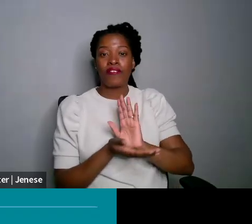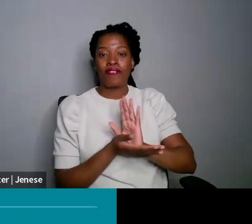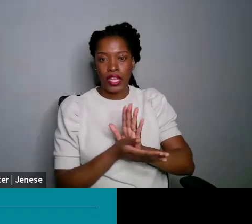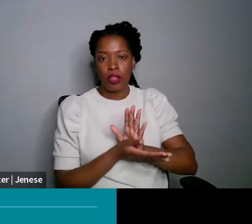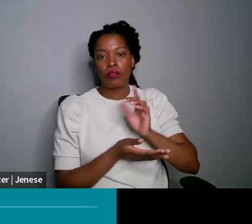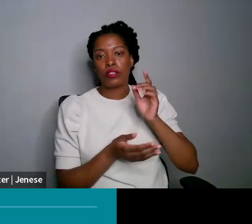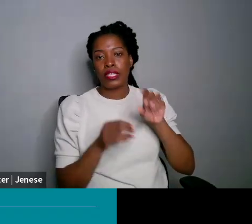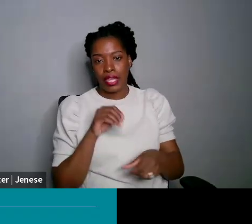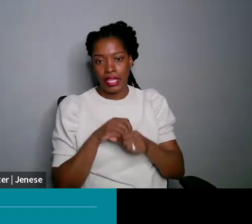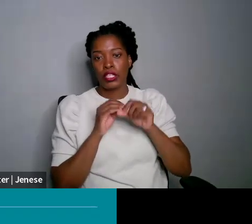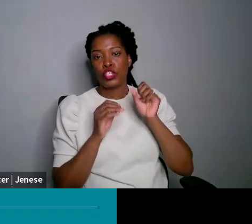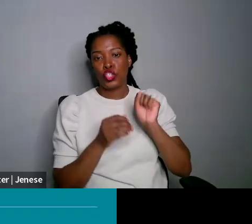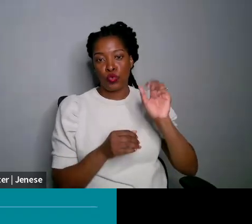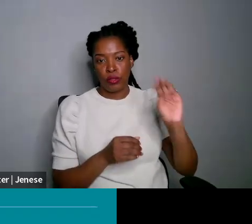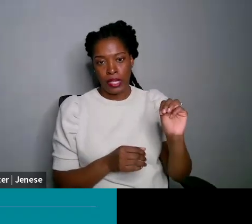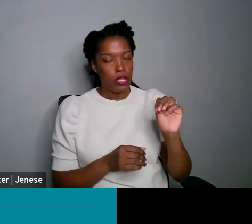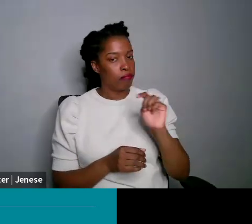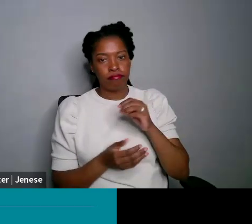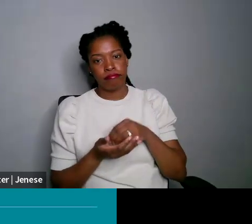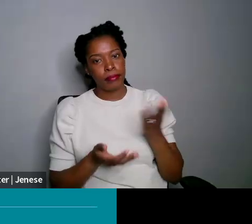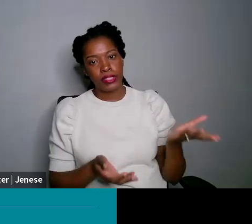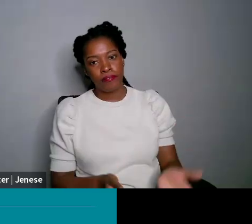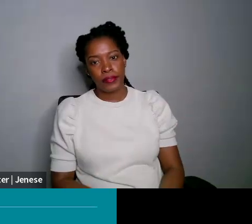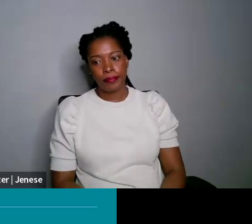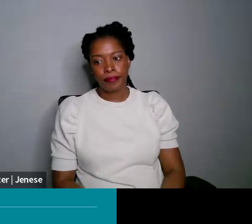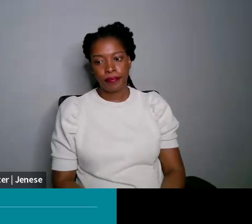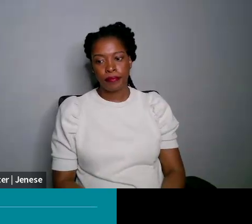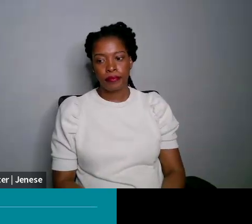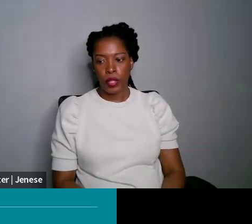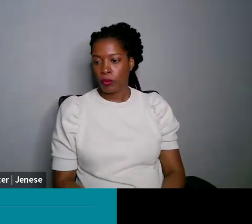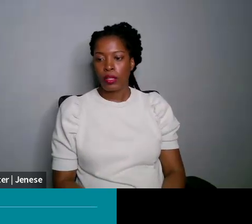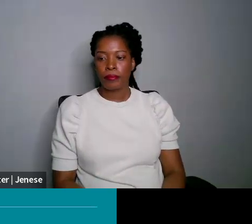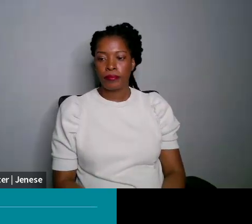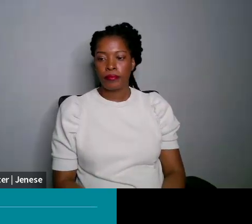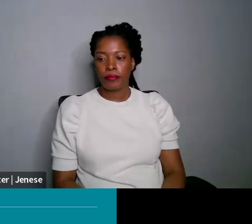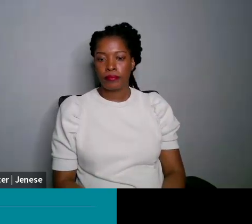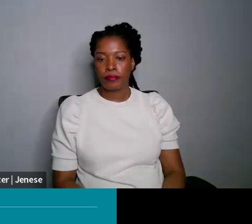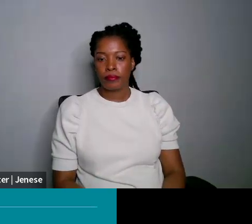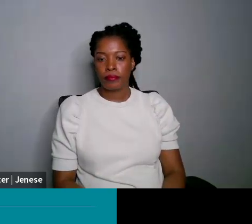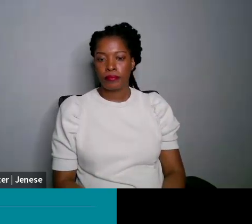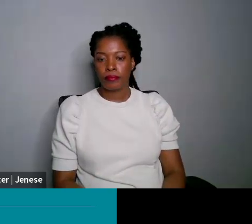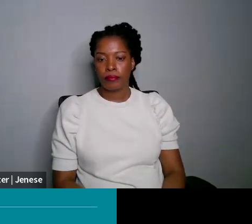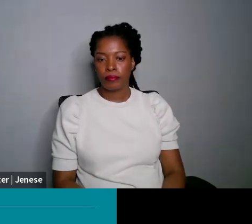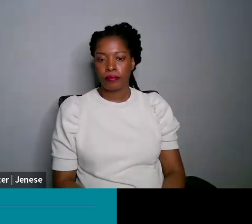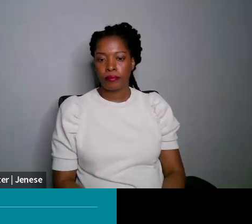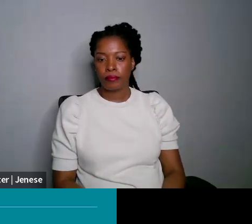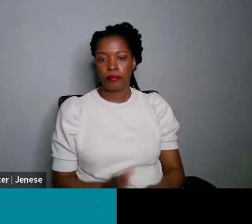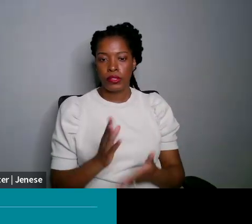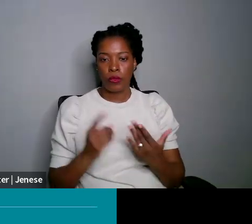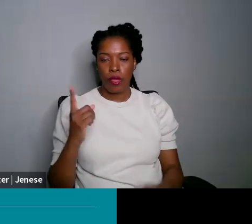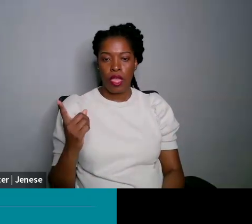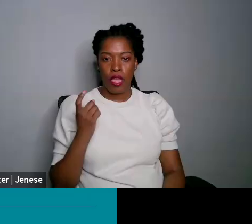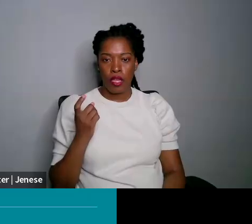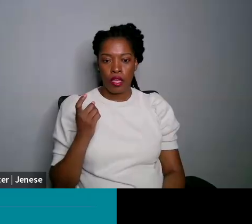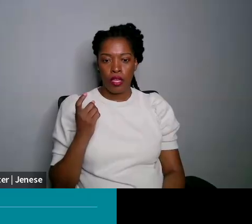social media. Yeah, absolutely. Okay, all right. Somebody asked if I'm supposed to be on screen,